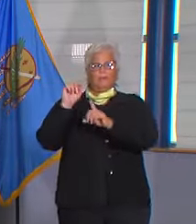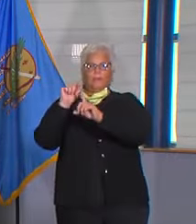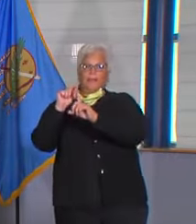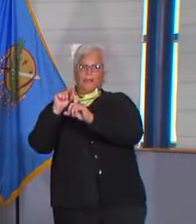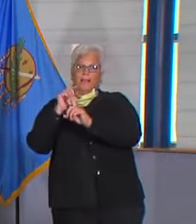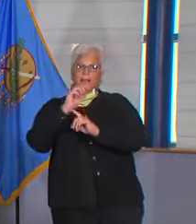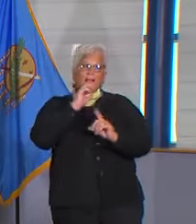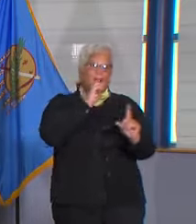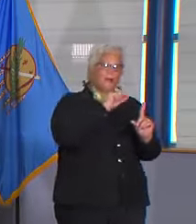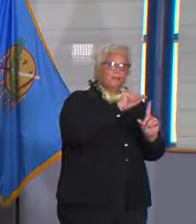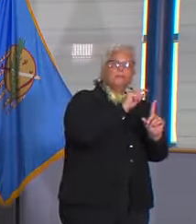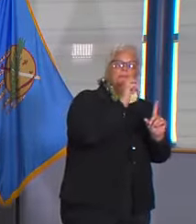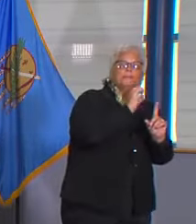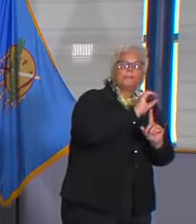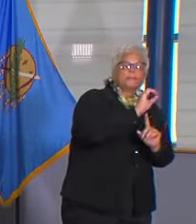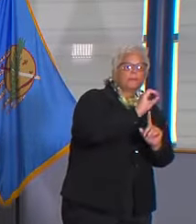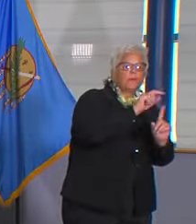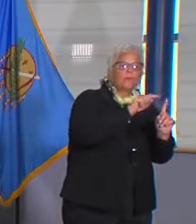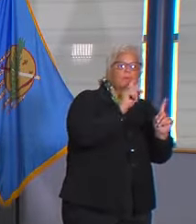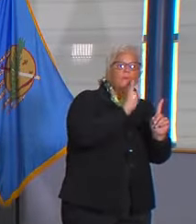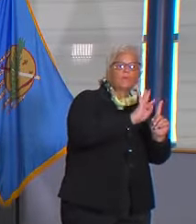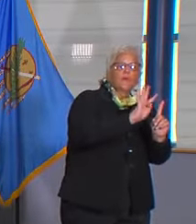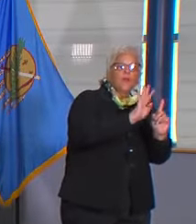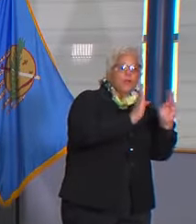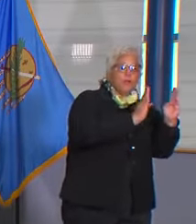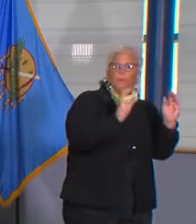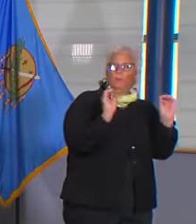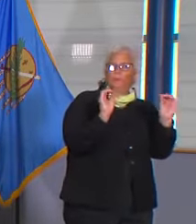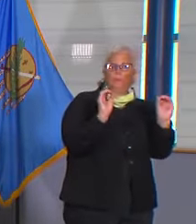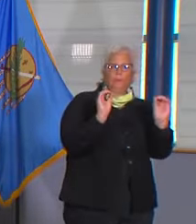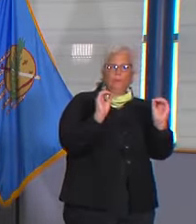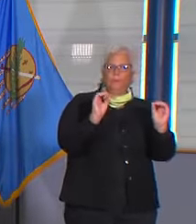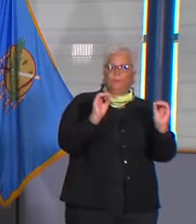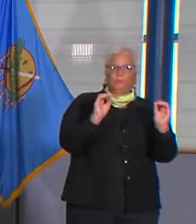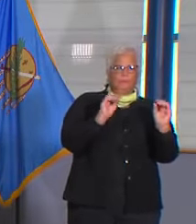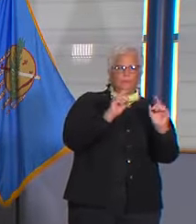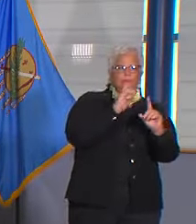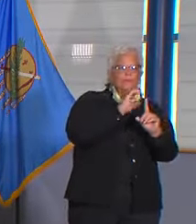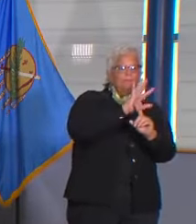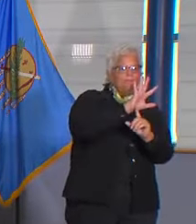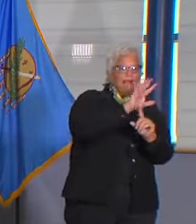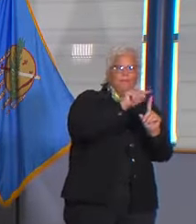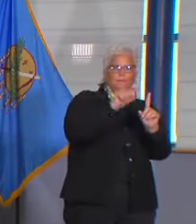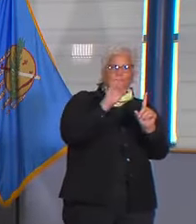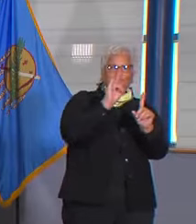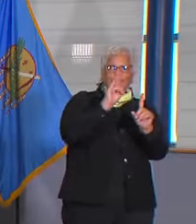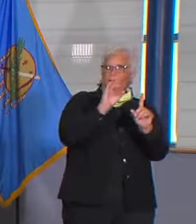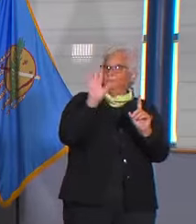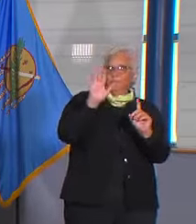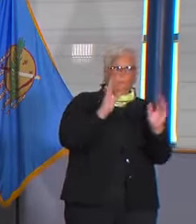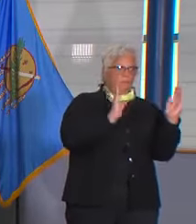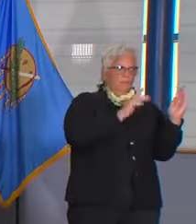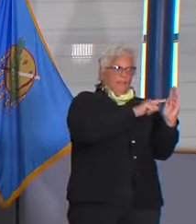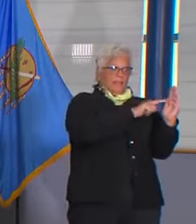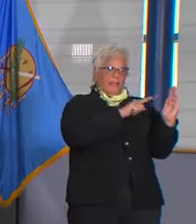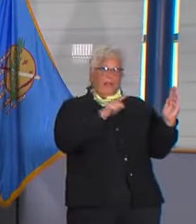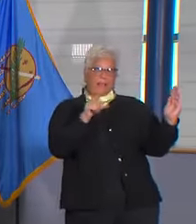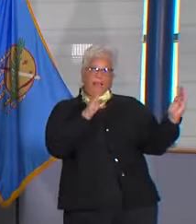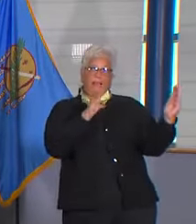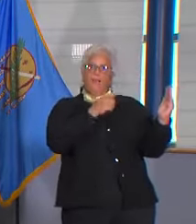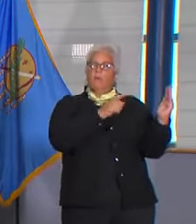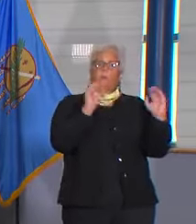the first time in the 5 to 17 age group as well. So that is good news, and let's continue to keep those demographics safe. 21.4% of all